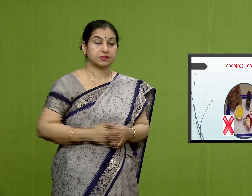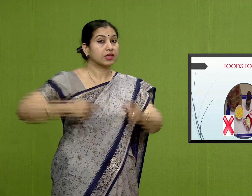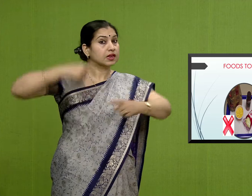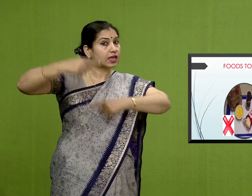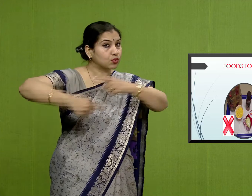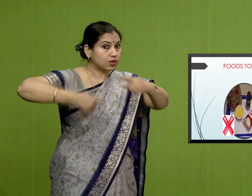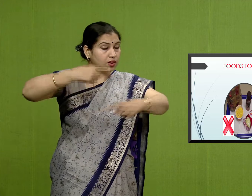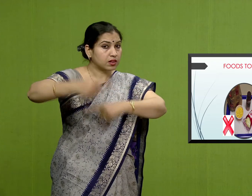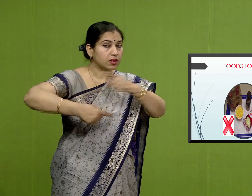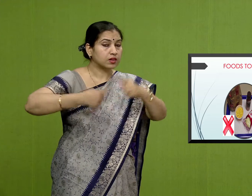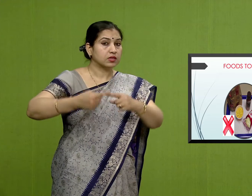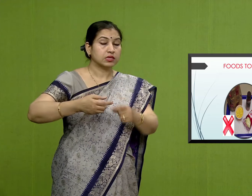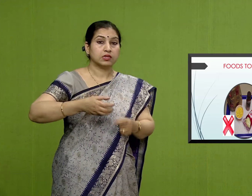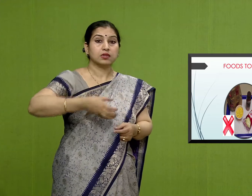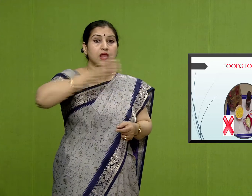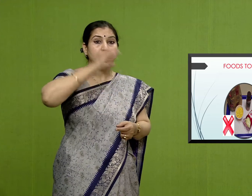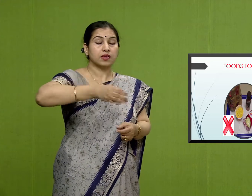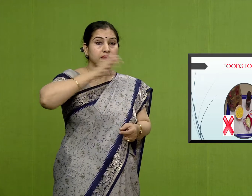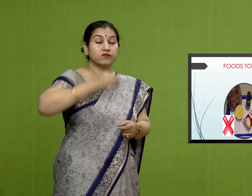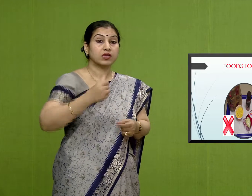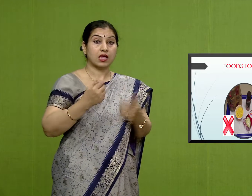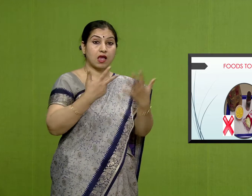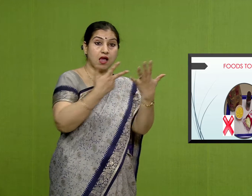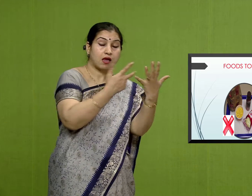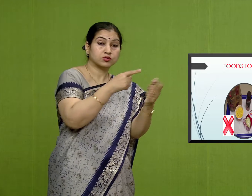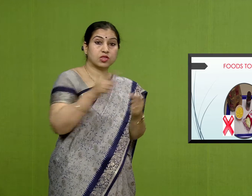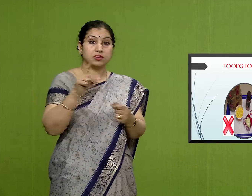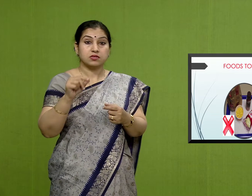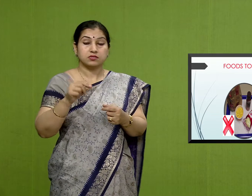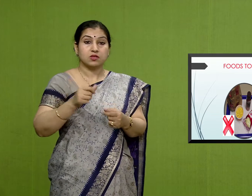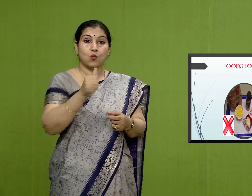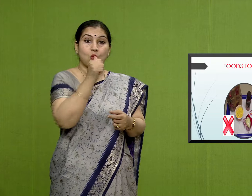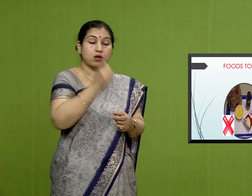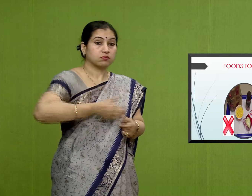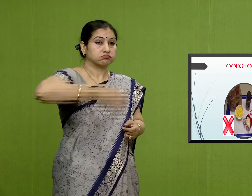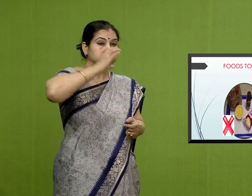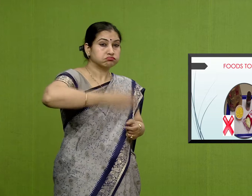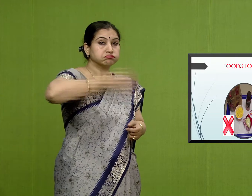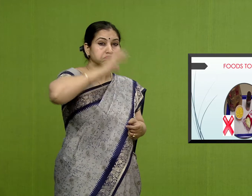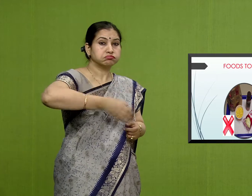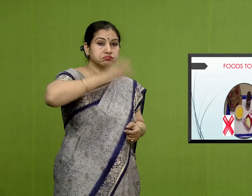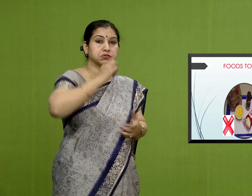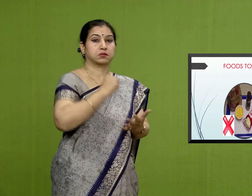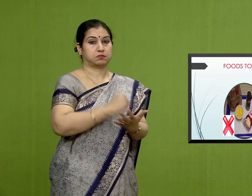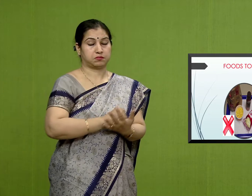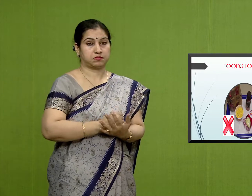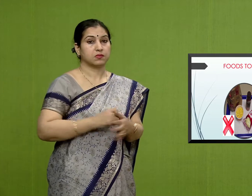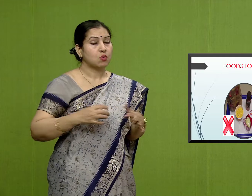Regularly drink 8 to 10 glasses of water or